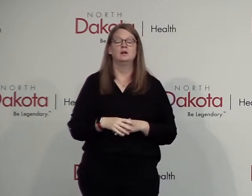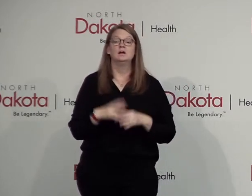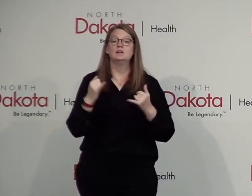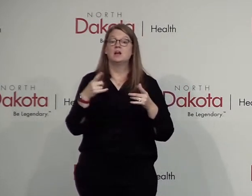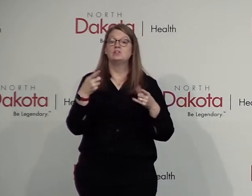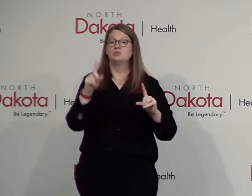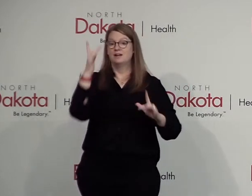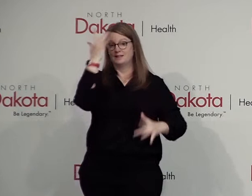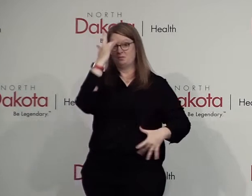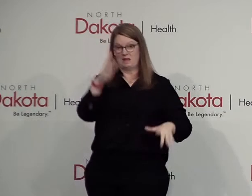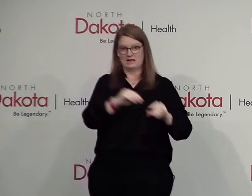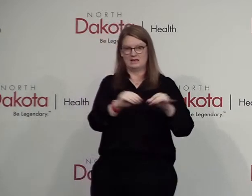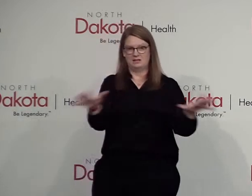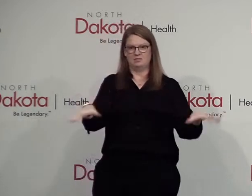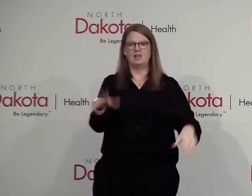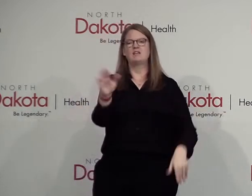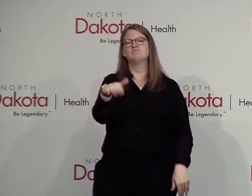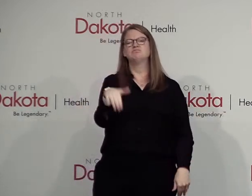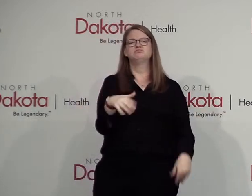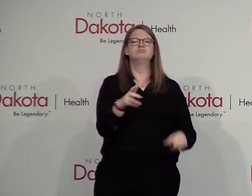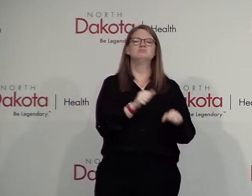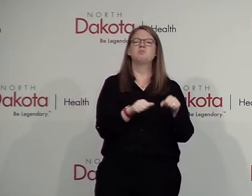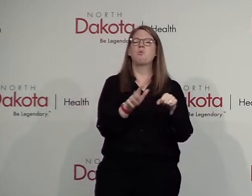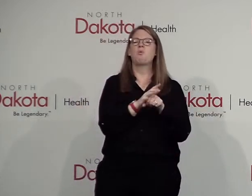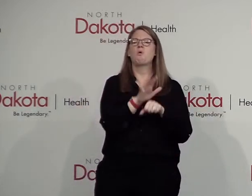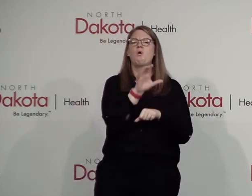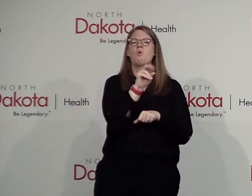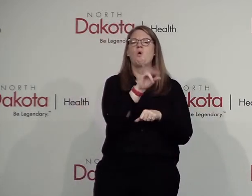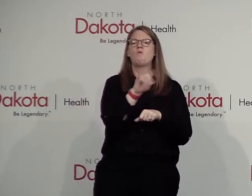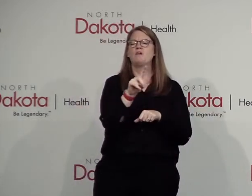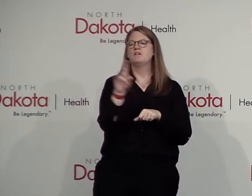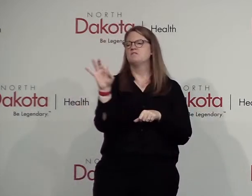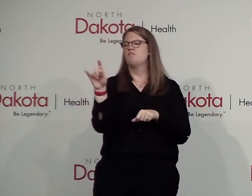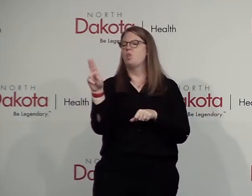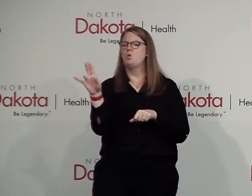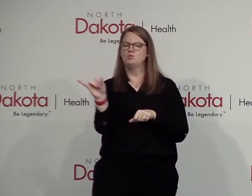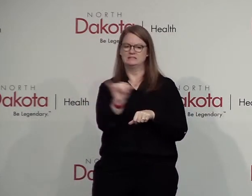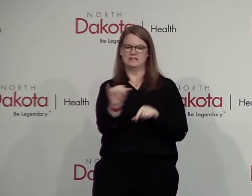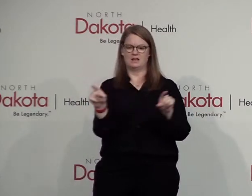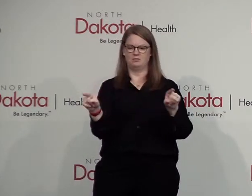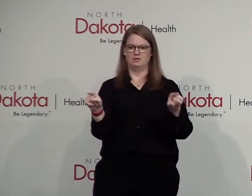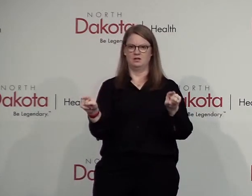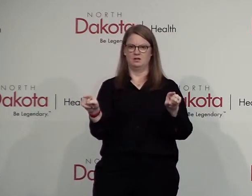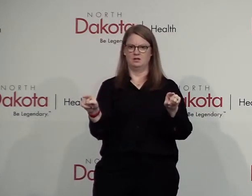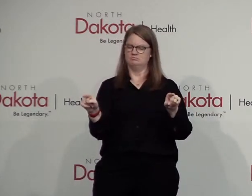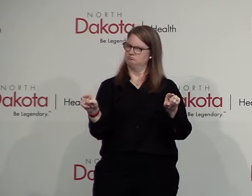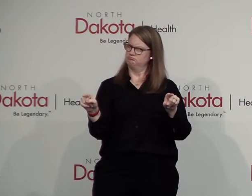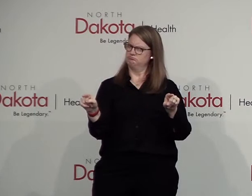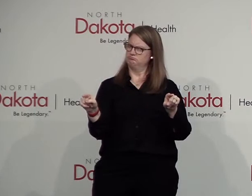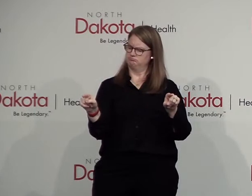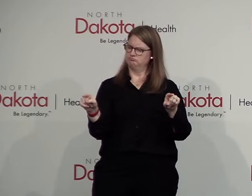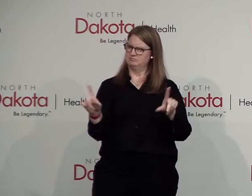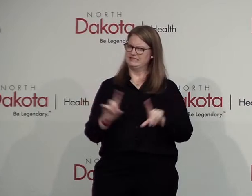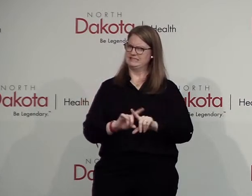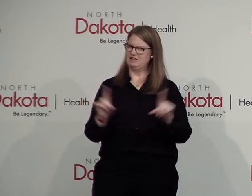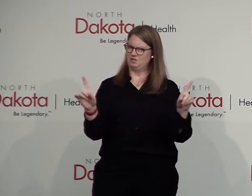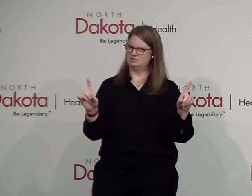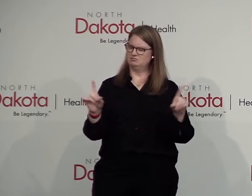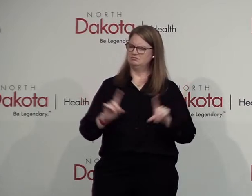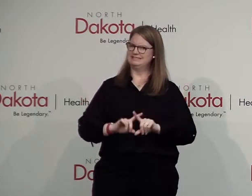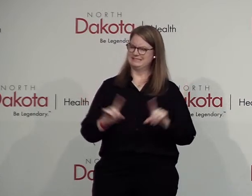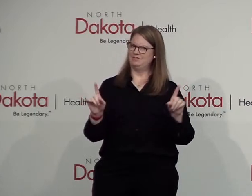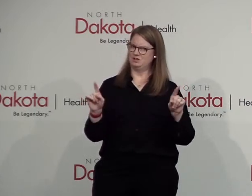the pandemic, oh, COVID, it's no different or no worse than the flu. There are big differences between this, and I think one of the things that